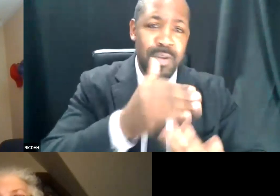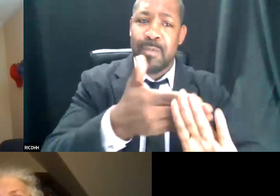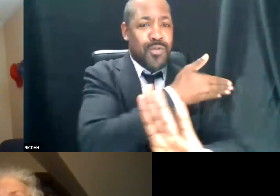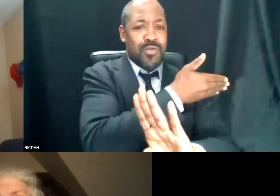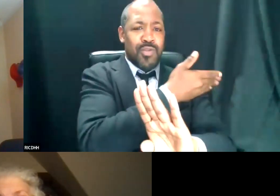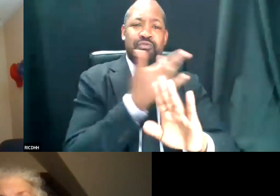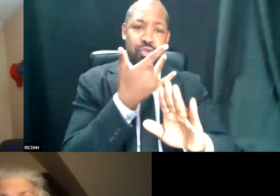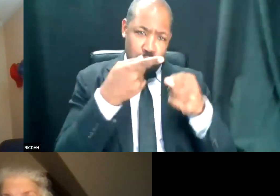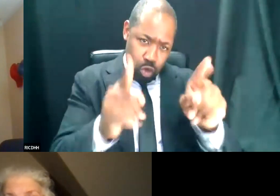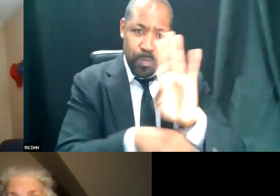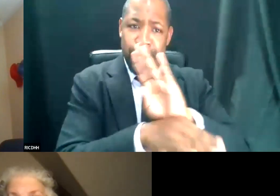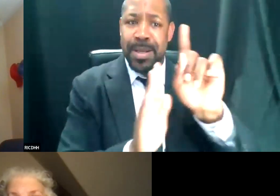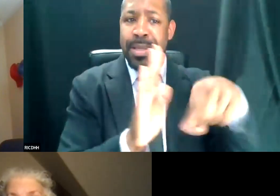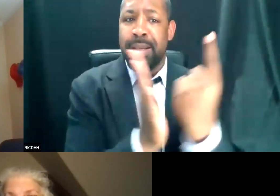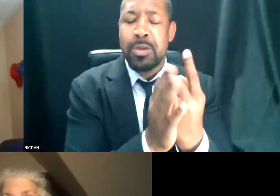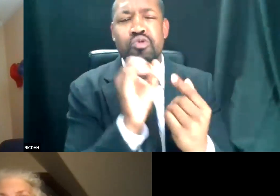business hours.